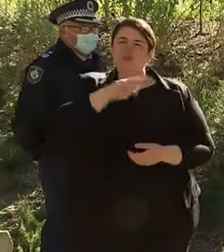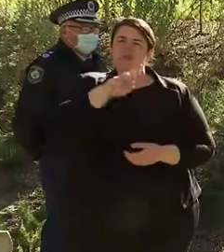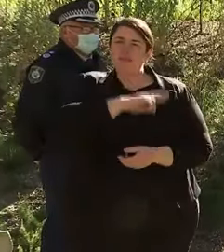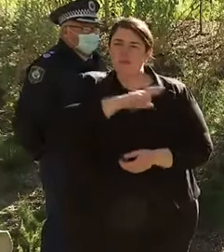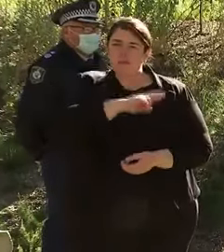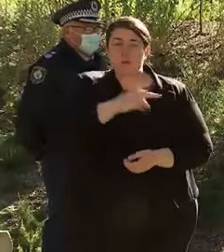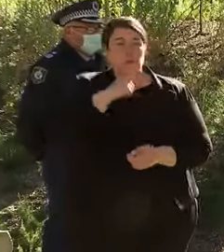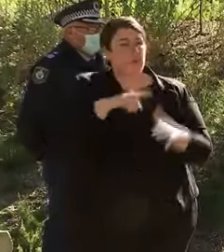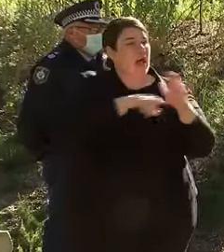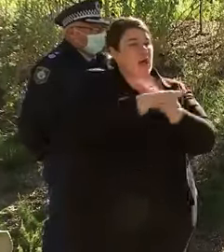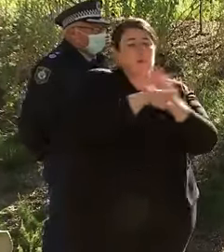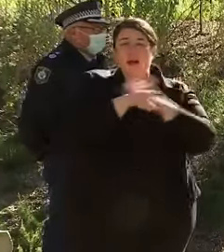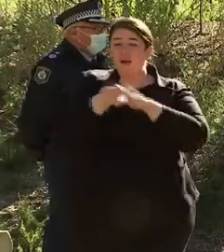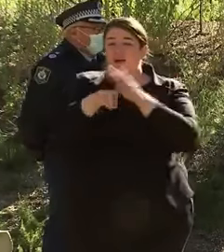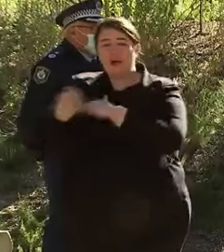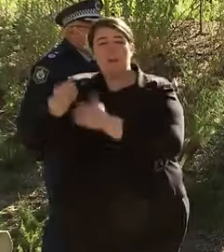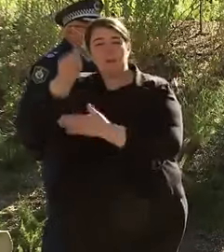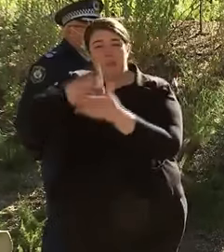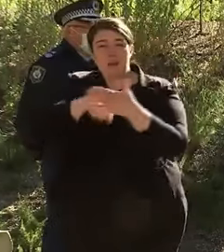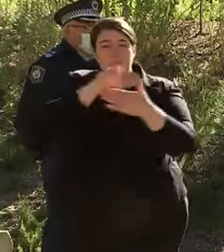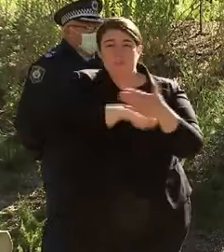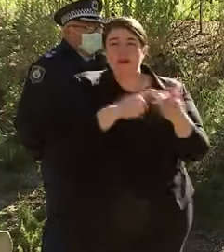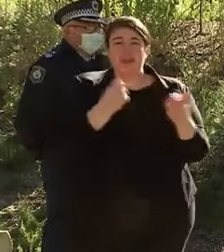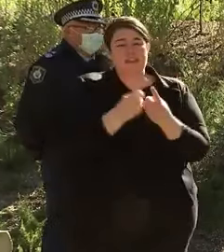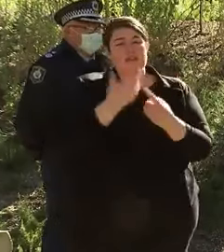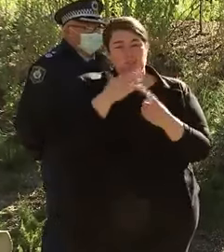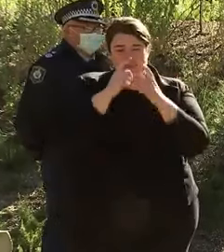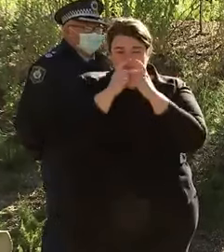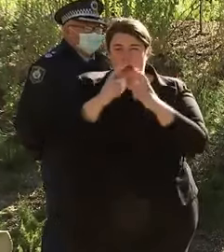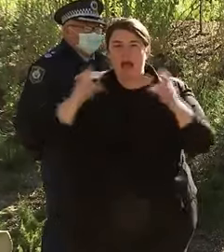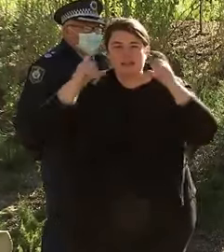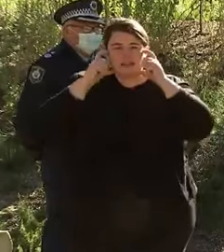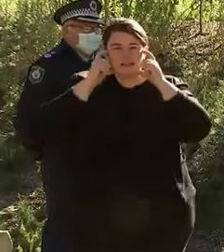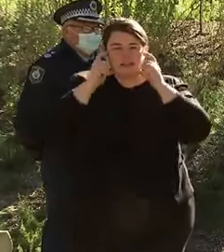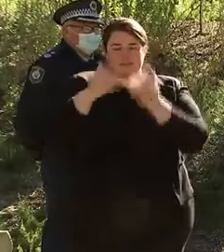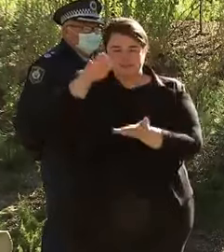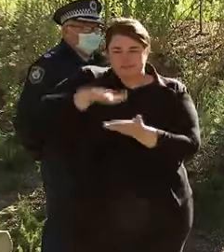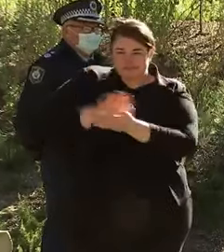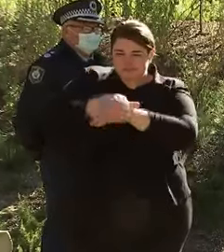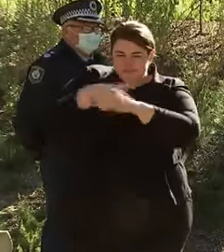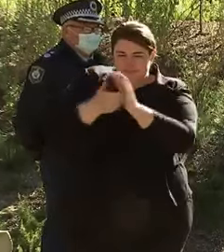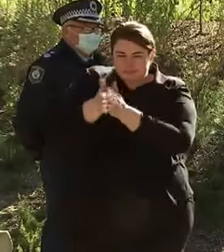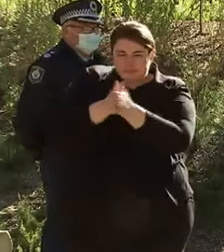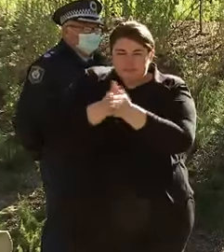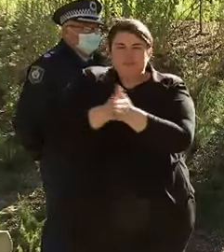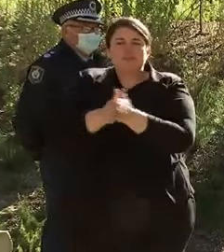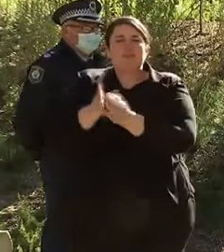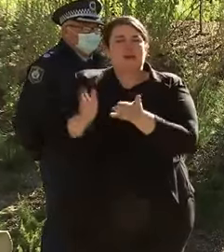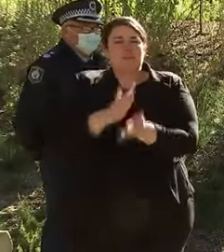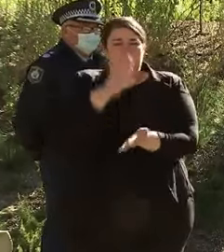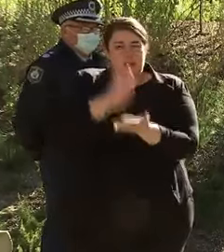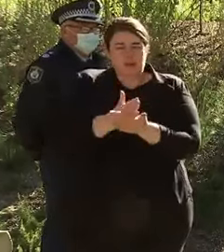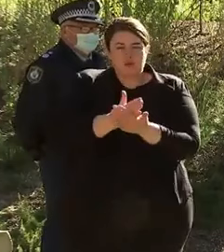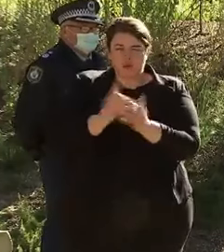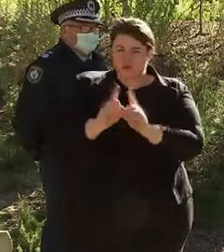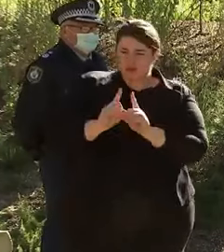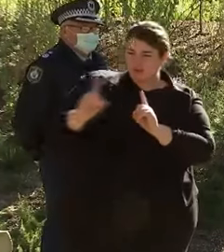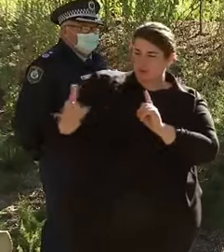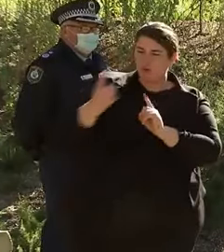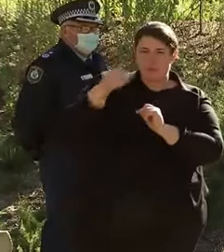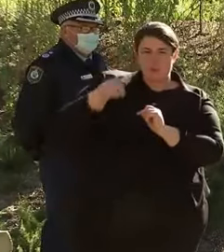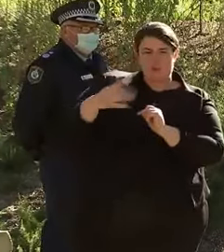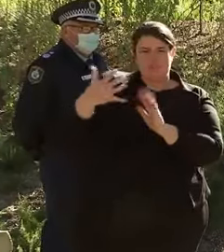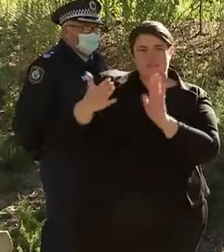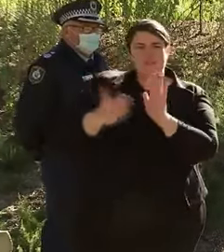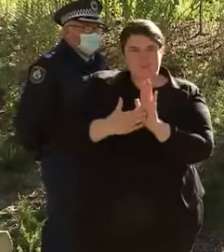you are out and about buying necessary items, please wear a mask, please hand sanitise, please keep social distancing. Mask wearing is only